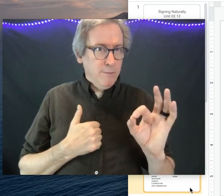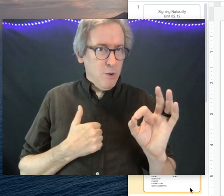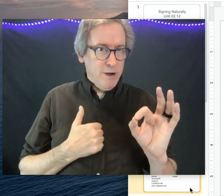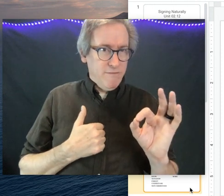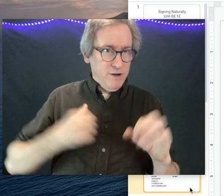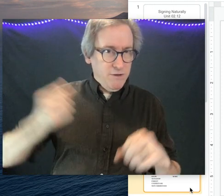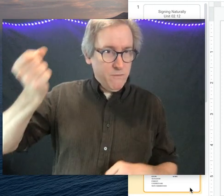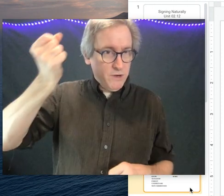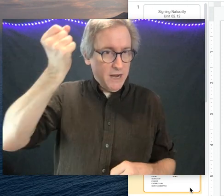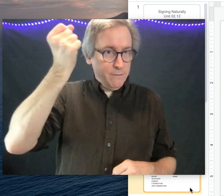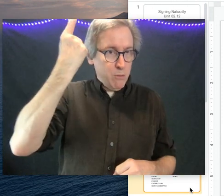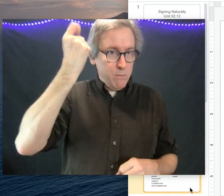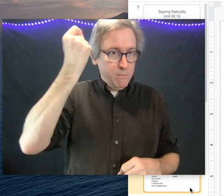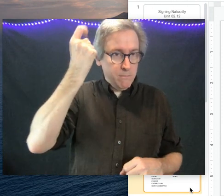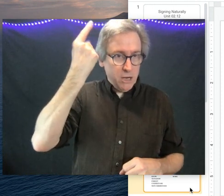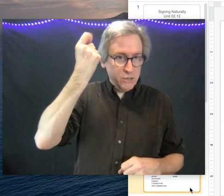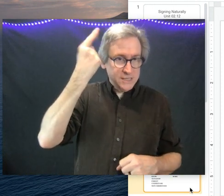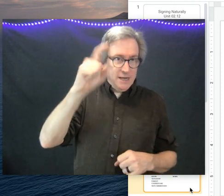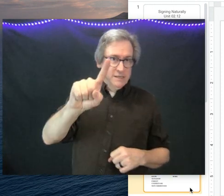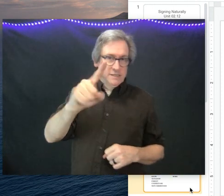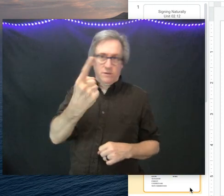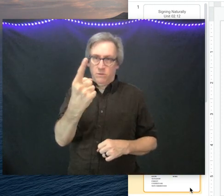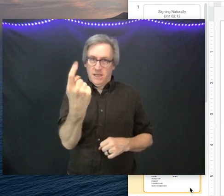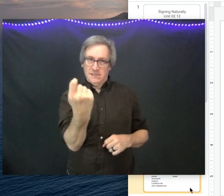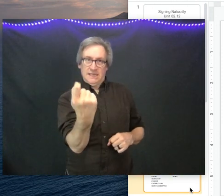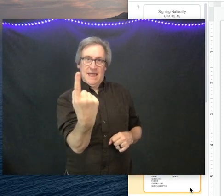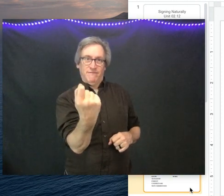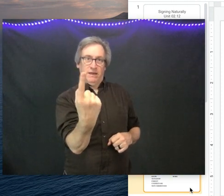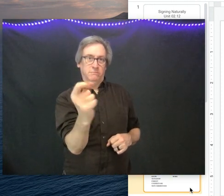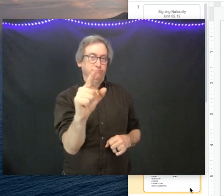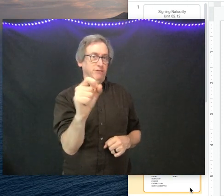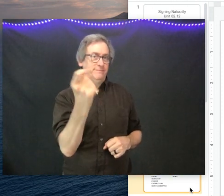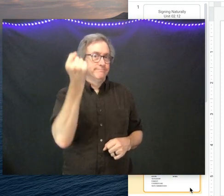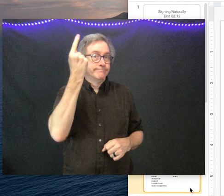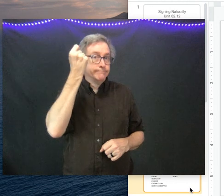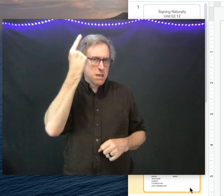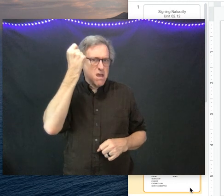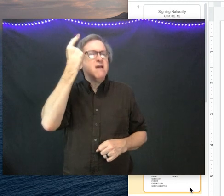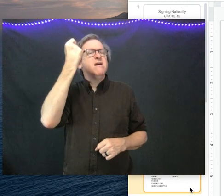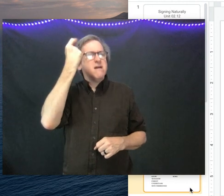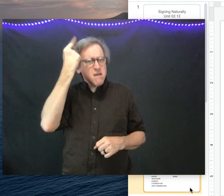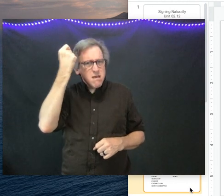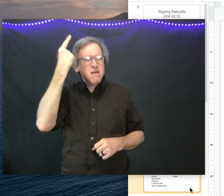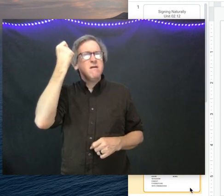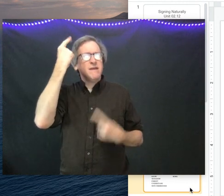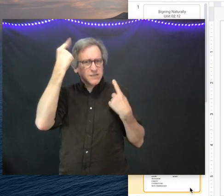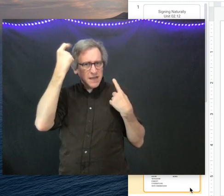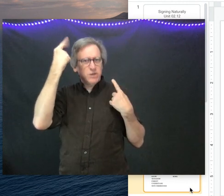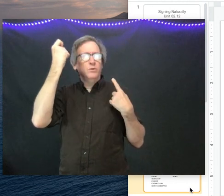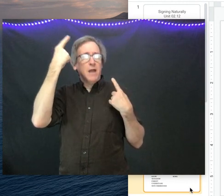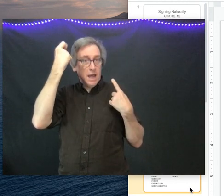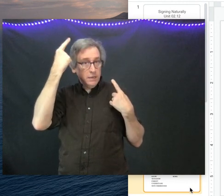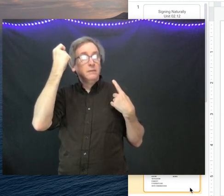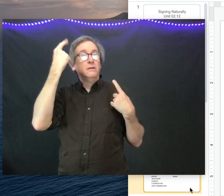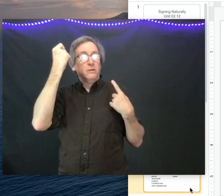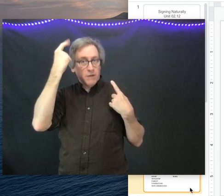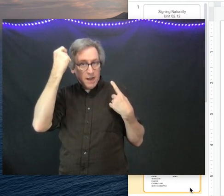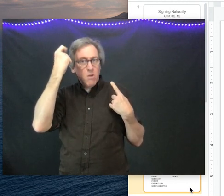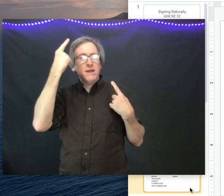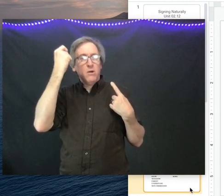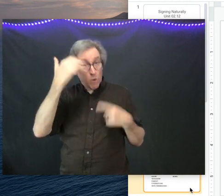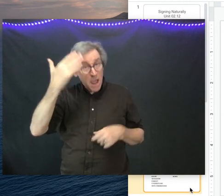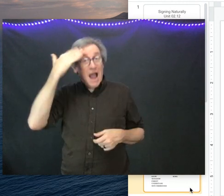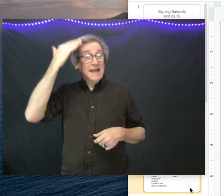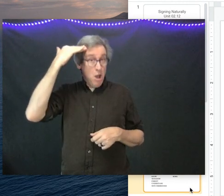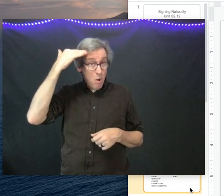light bulb going off over your head. Boom. Understand. It's 11, right? Oh, I understand. You nod, right?